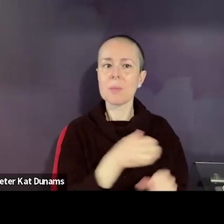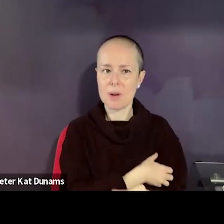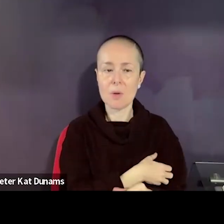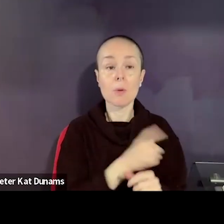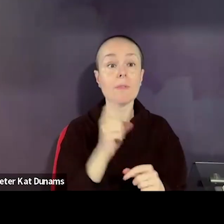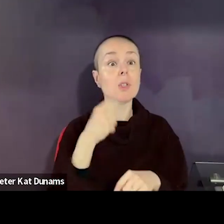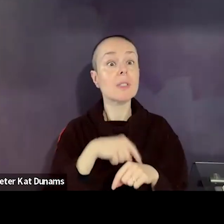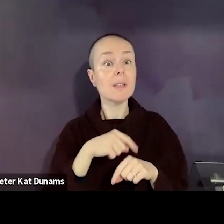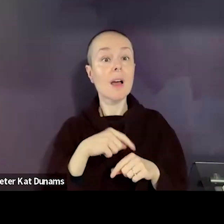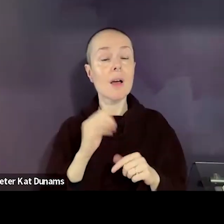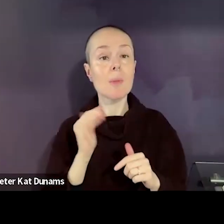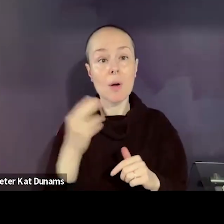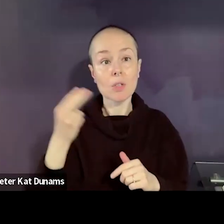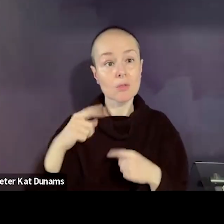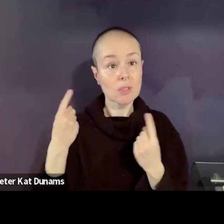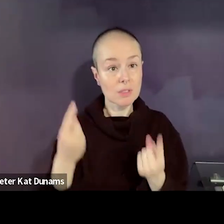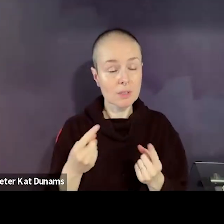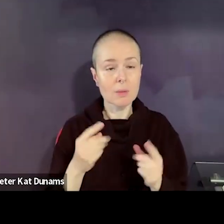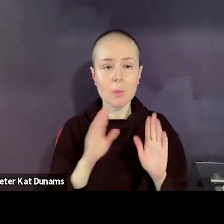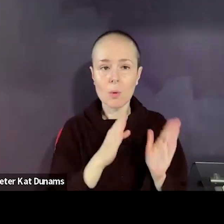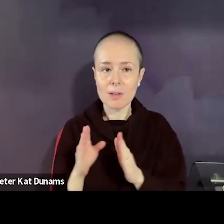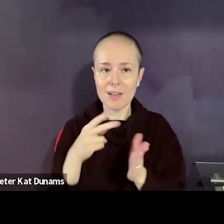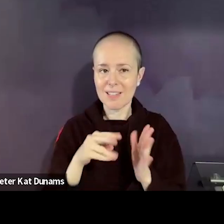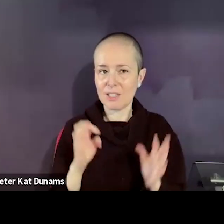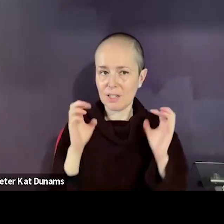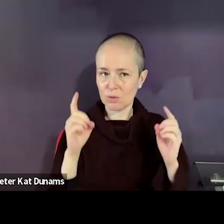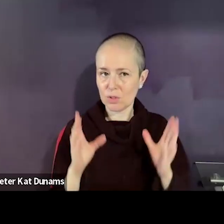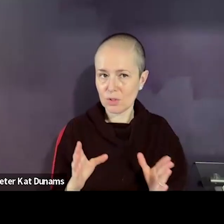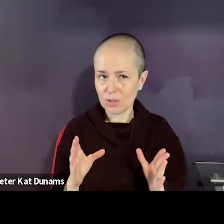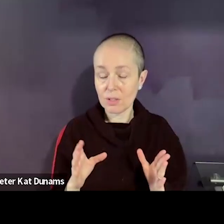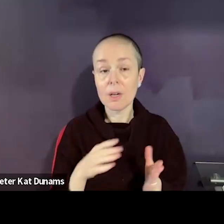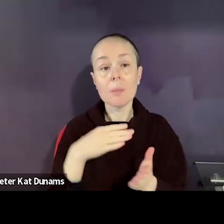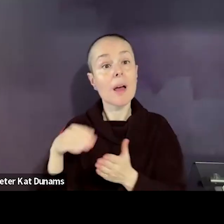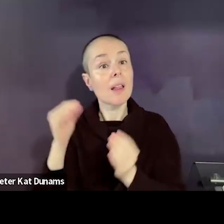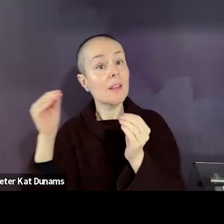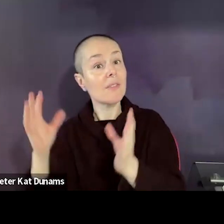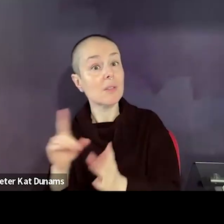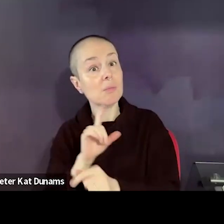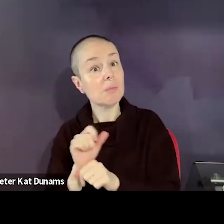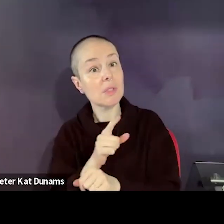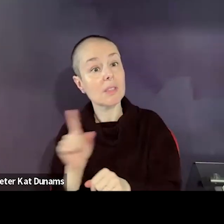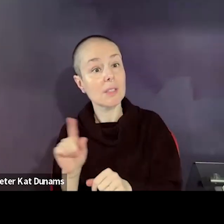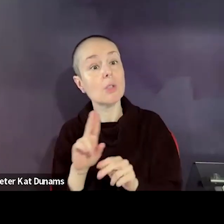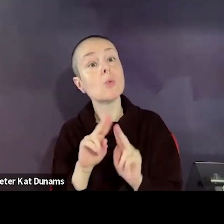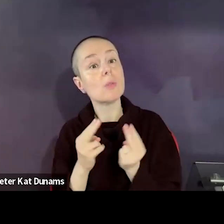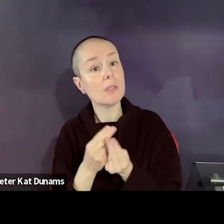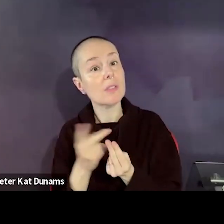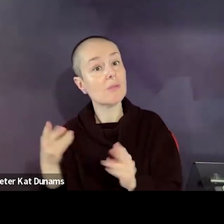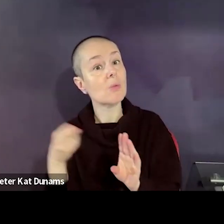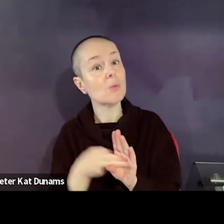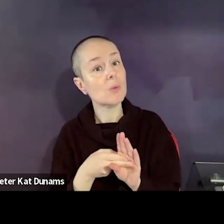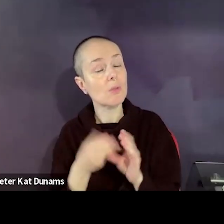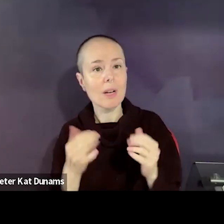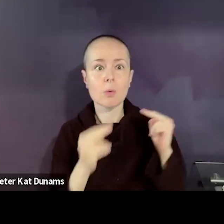we organized dance educators. The ballet faculty at the School of American Ballet are now union members and are currently at the negotiating table as